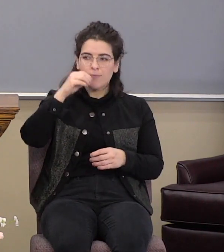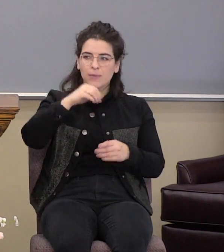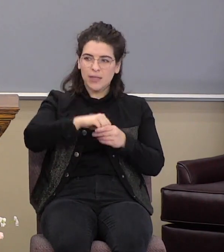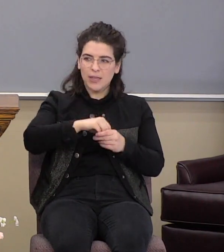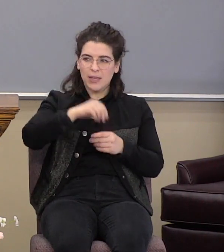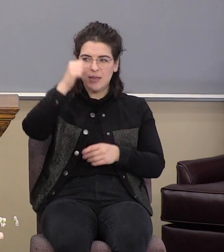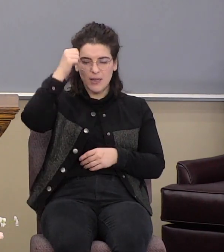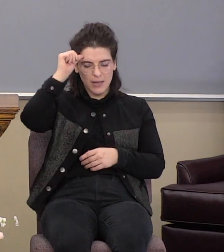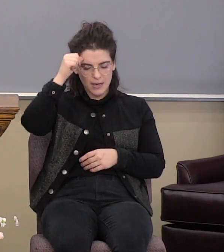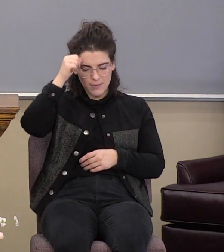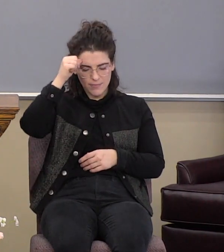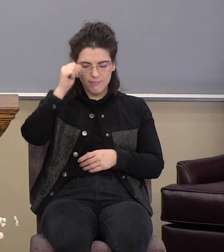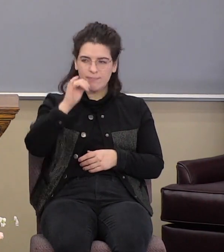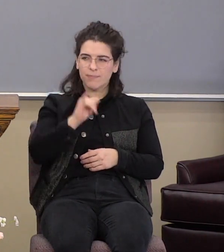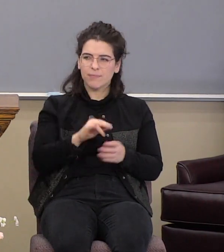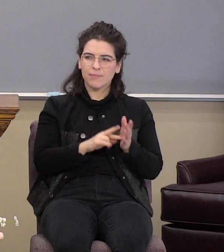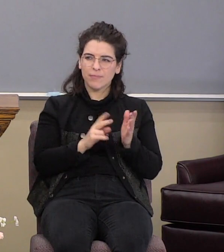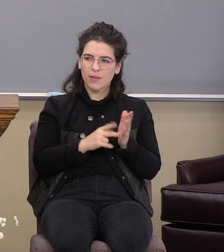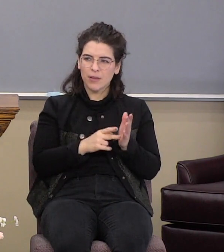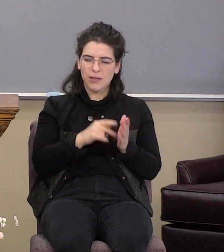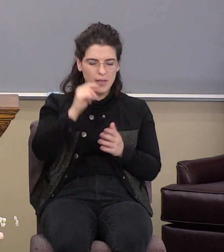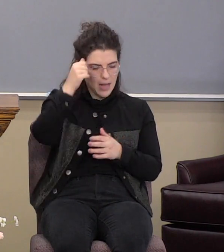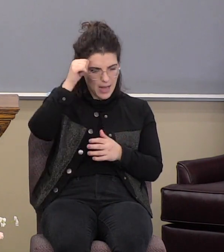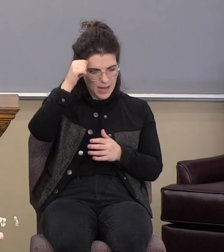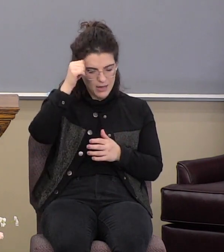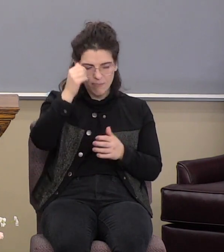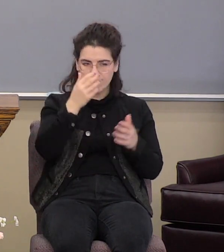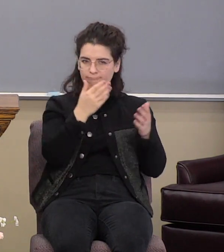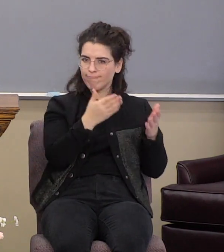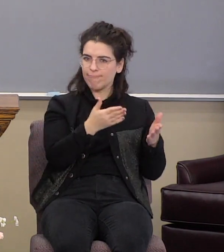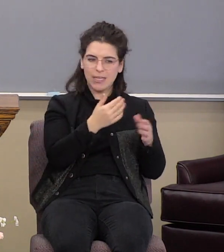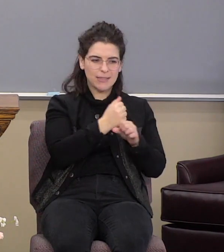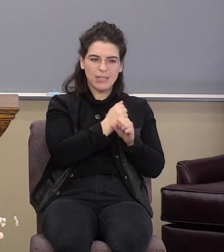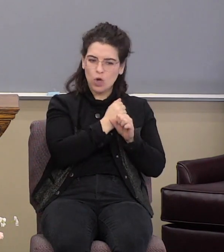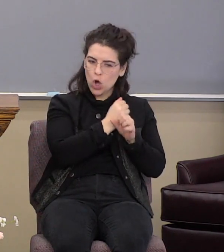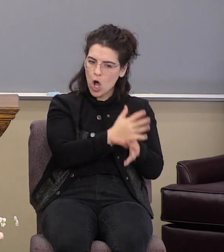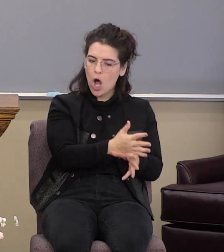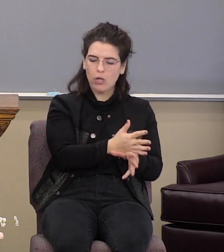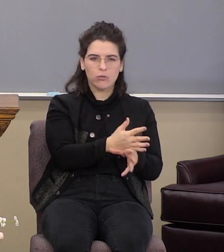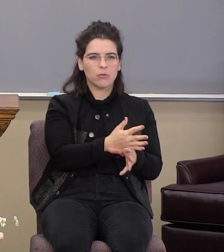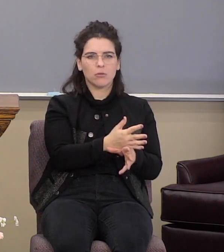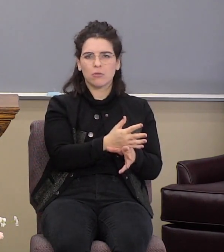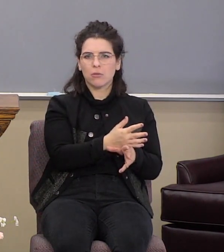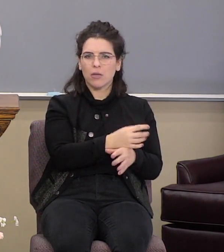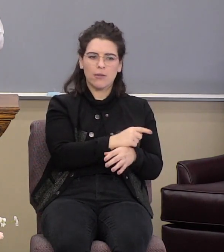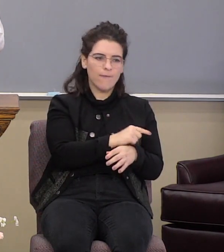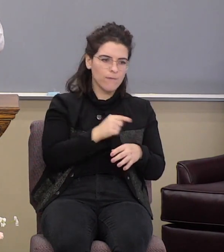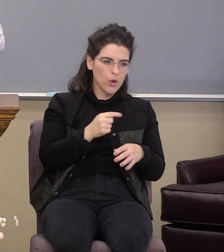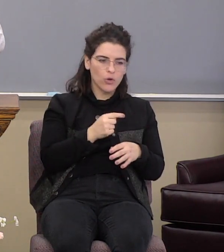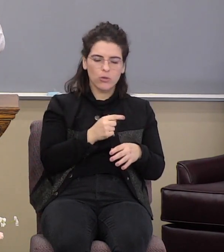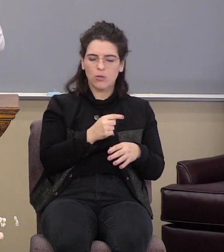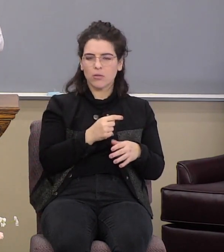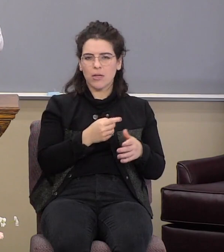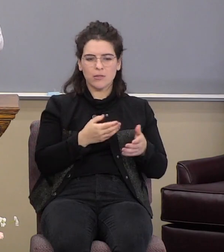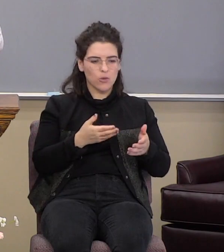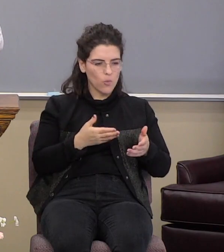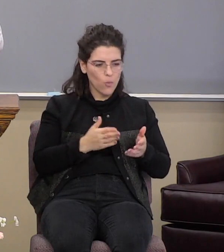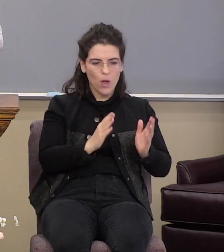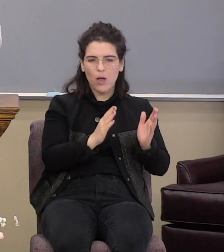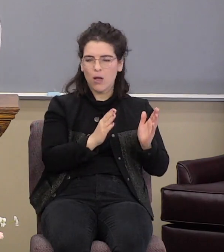Adam, that is, Adam as the cause, as the source, as the